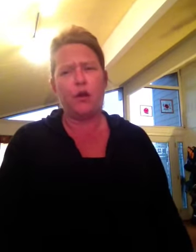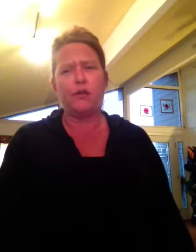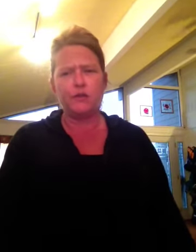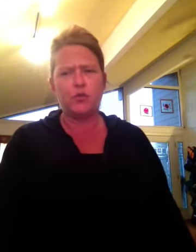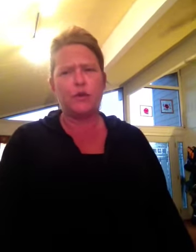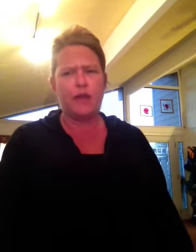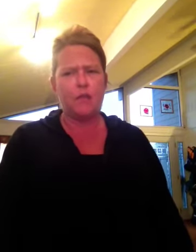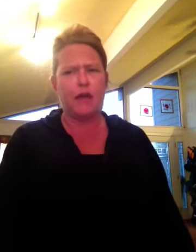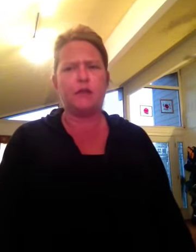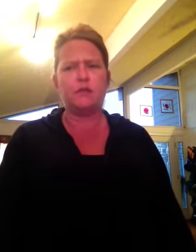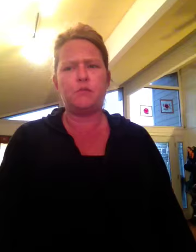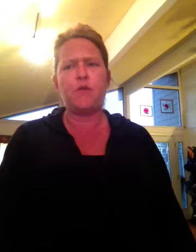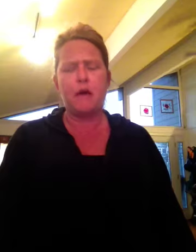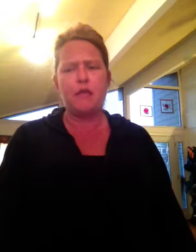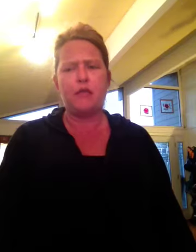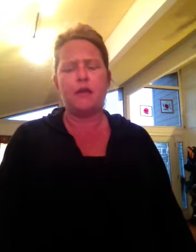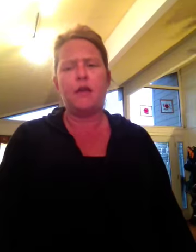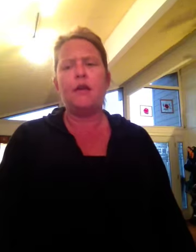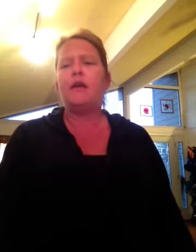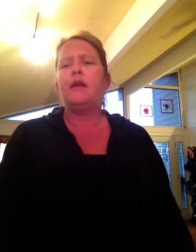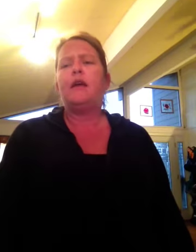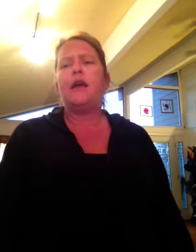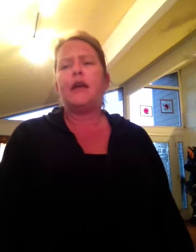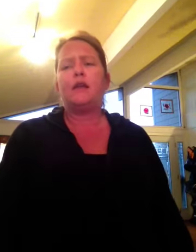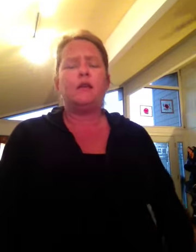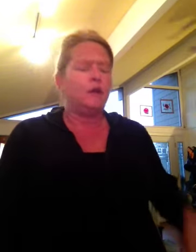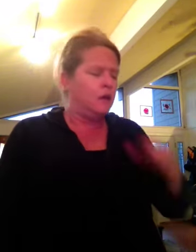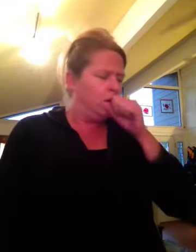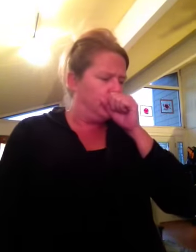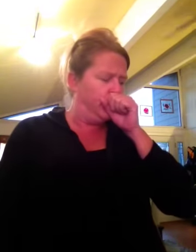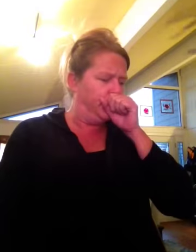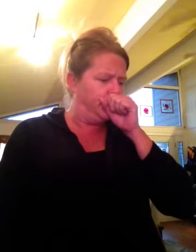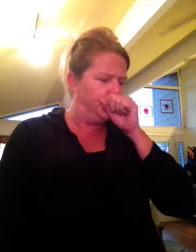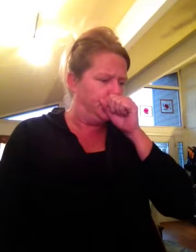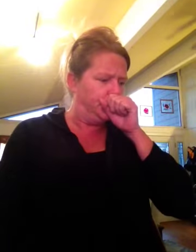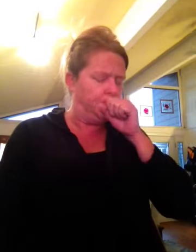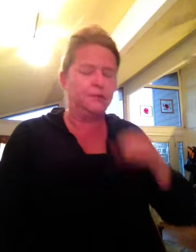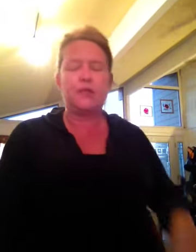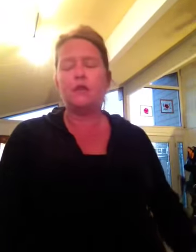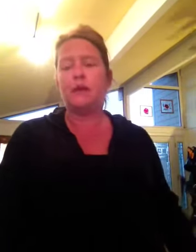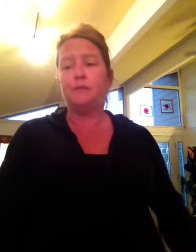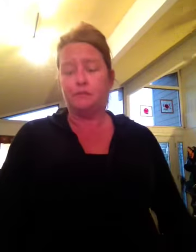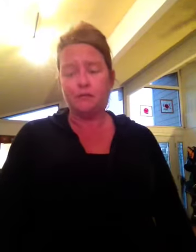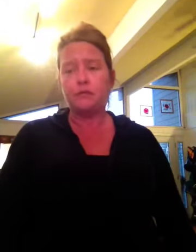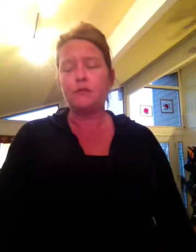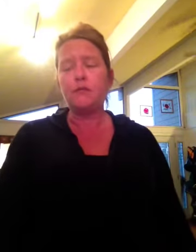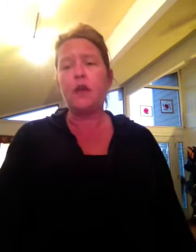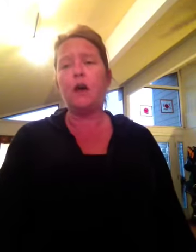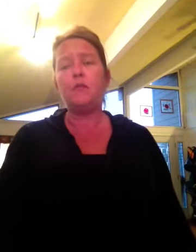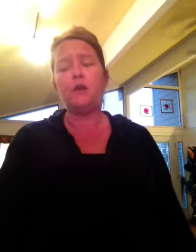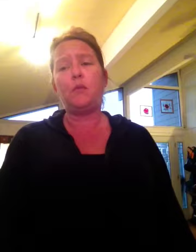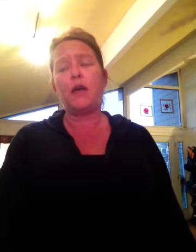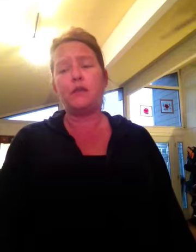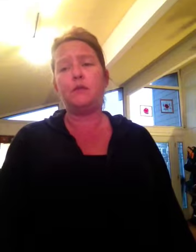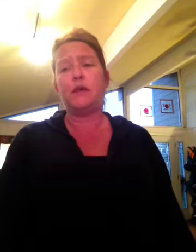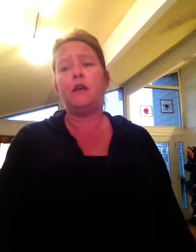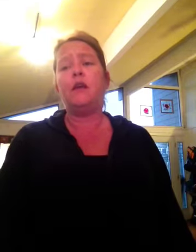$20 towards that balance per month. And excuse me. My husband